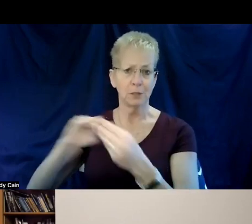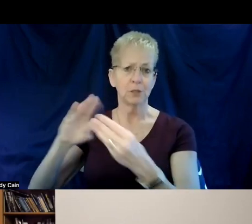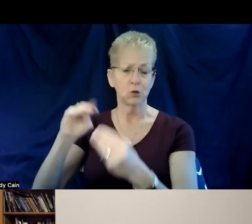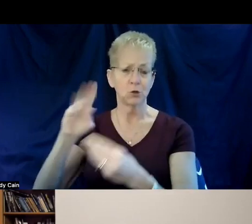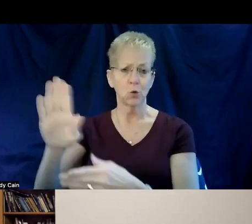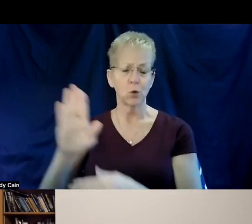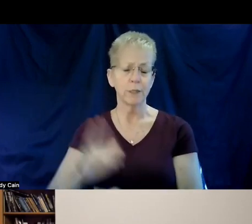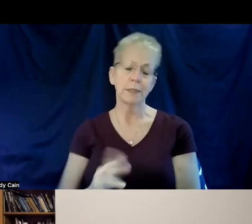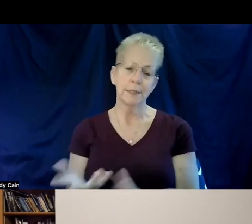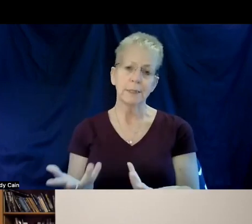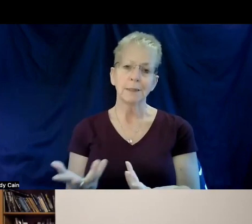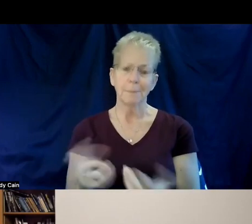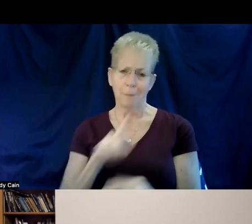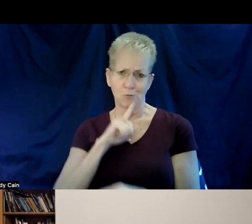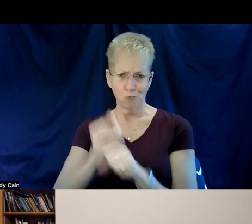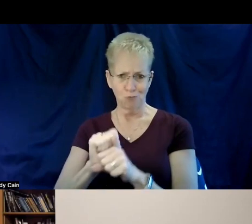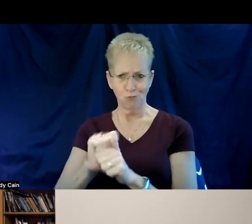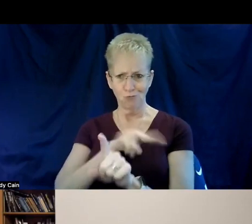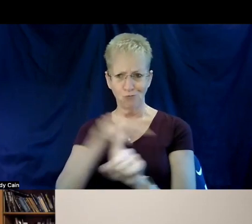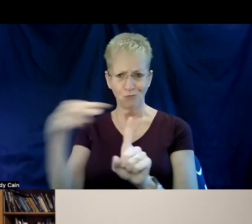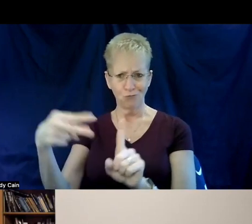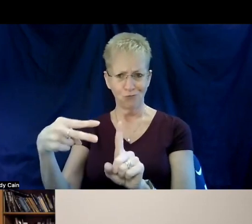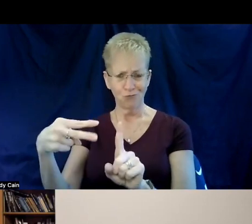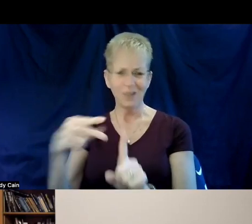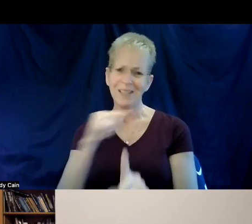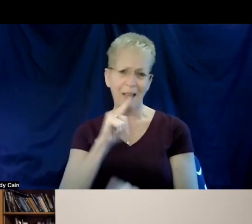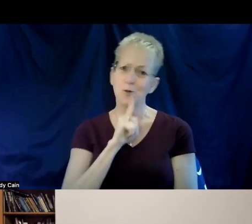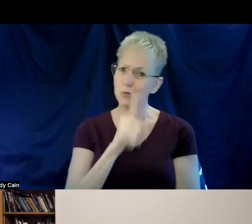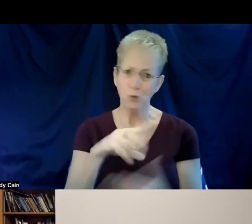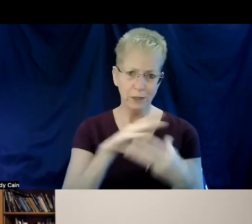crap because it didn't tell the real story.